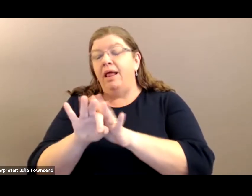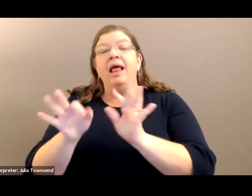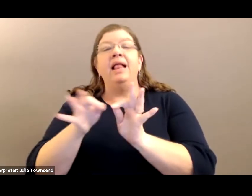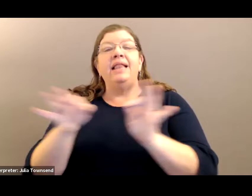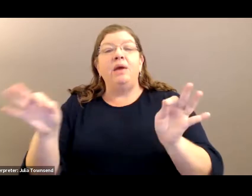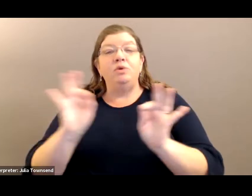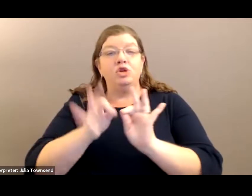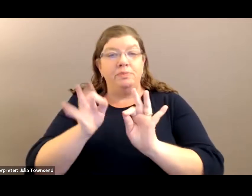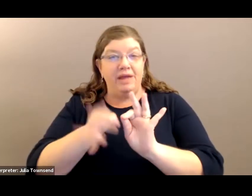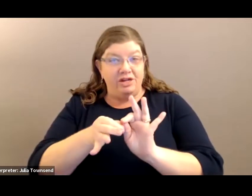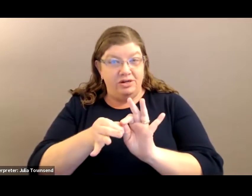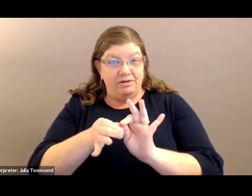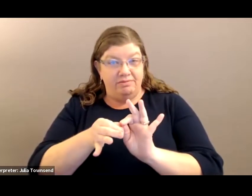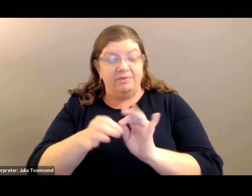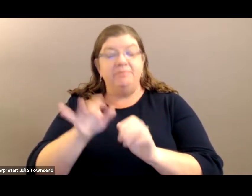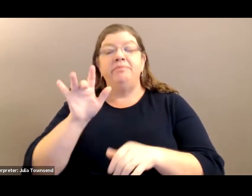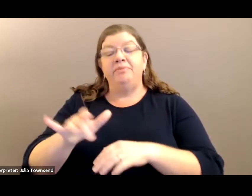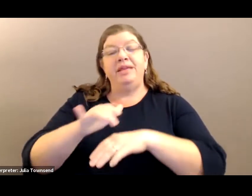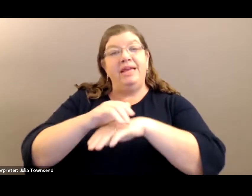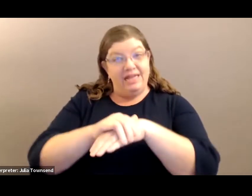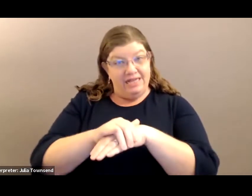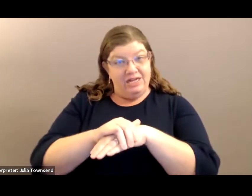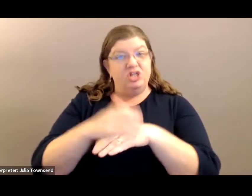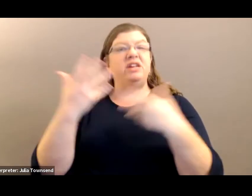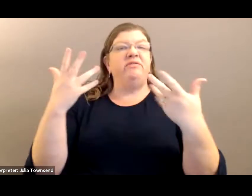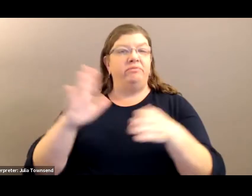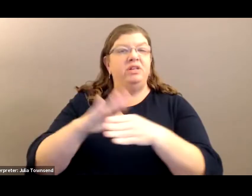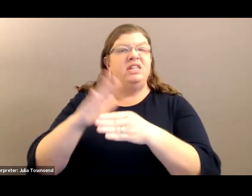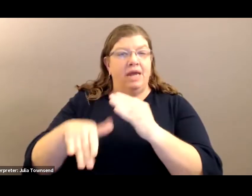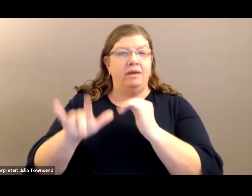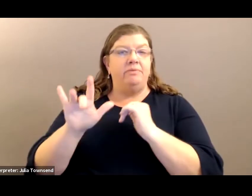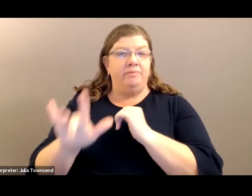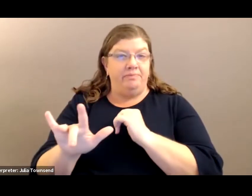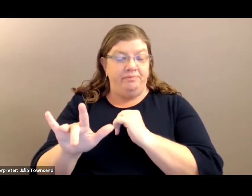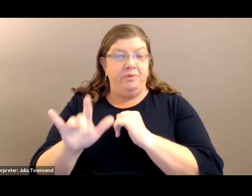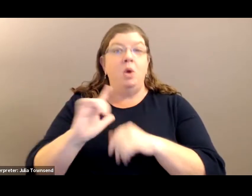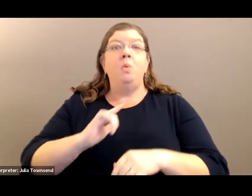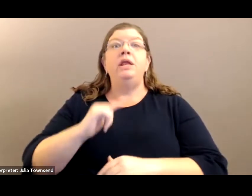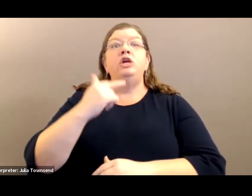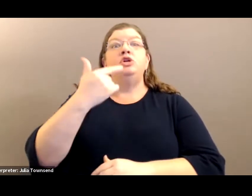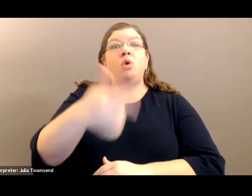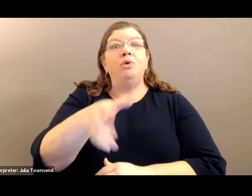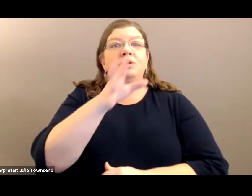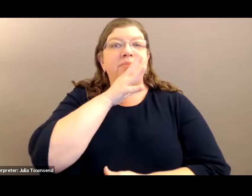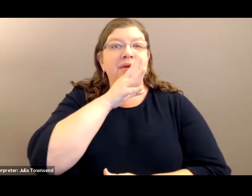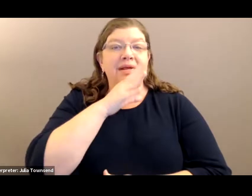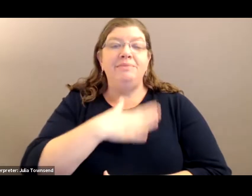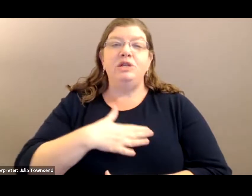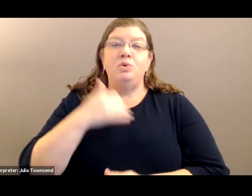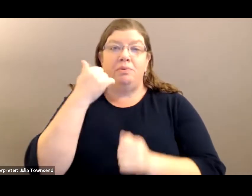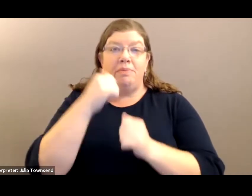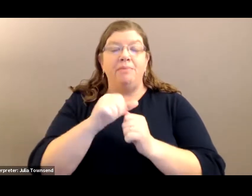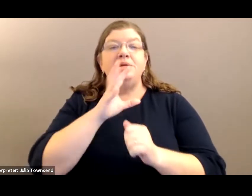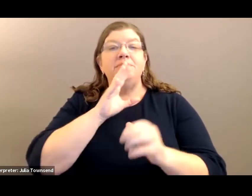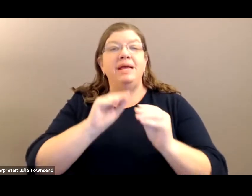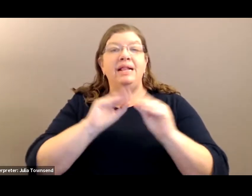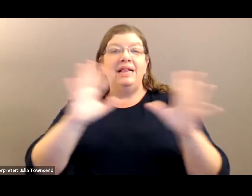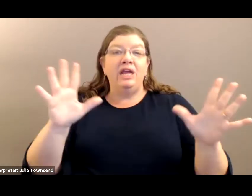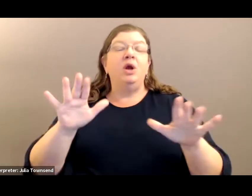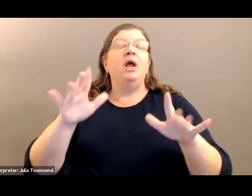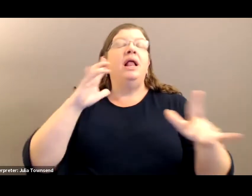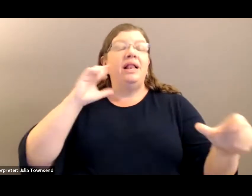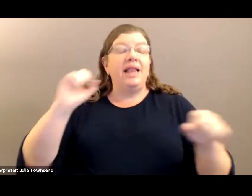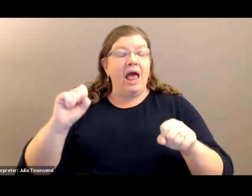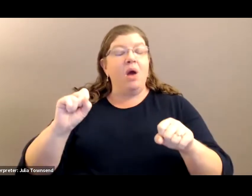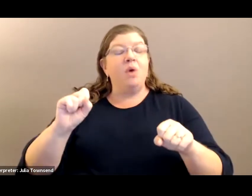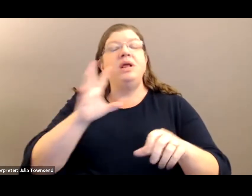interpretation. Then select English and click done. And when it's your turn to speak, please remember to be loud and clear and speak at a